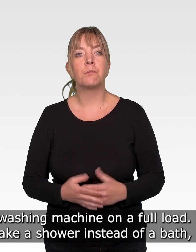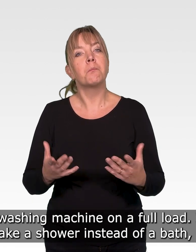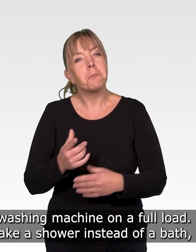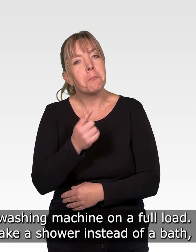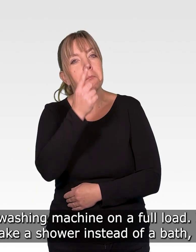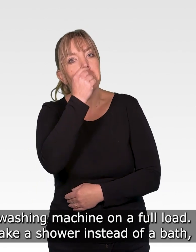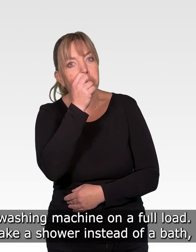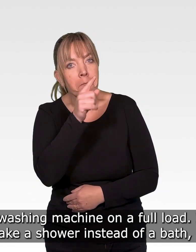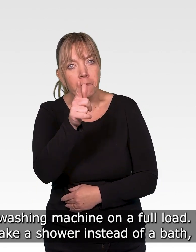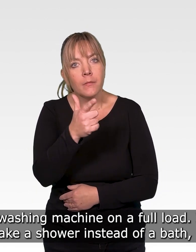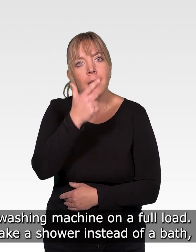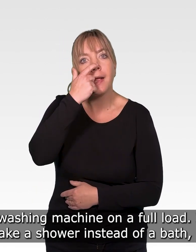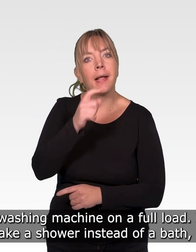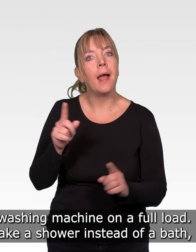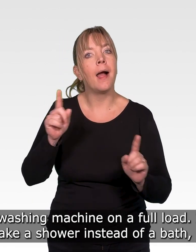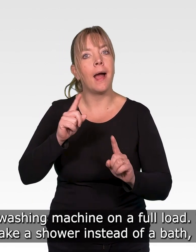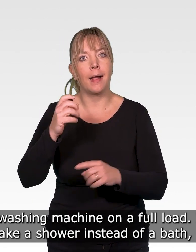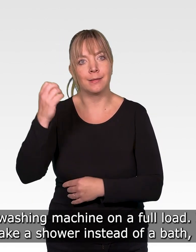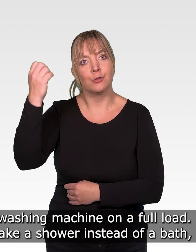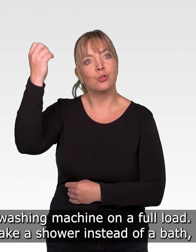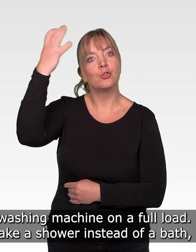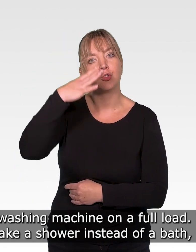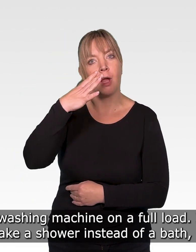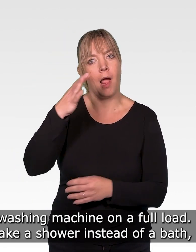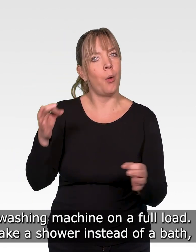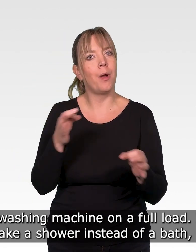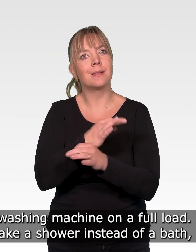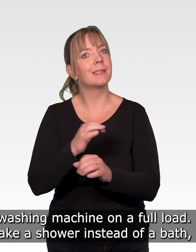If possible, take a shower instead of a bath.